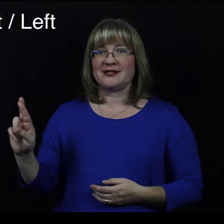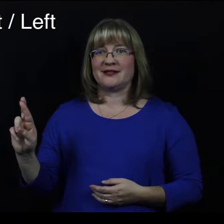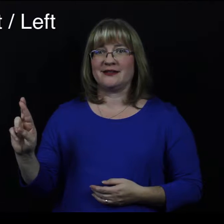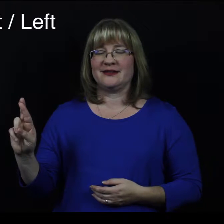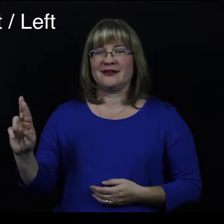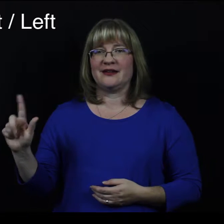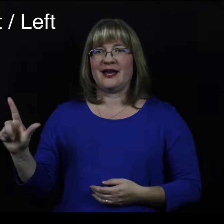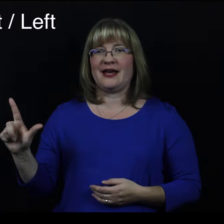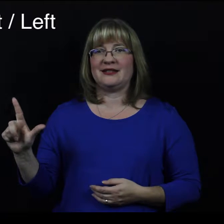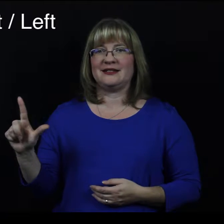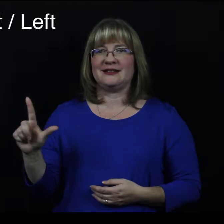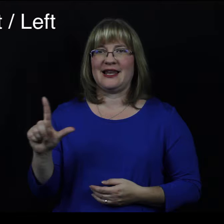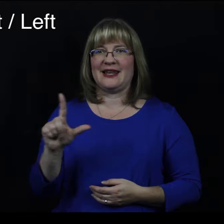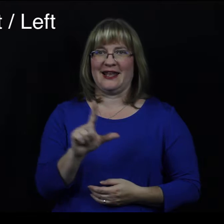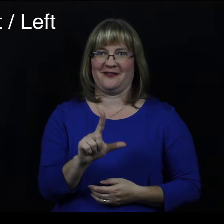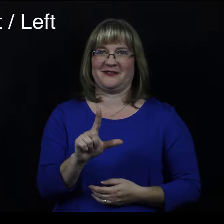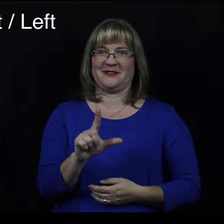right and left.